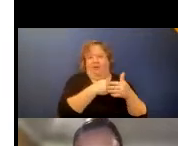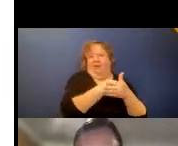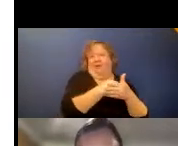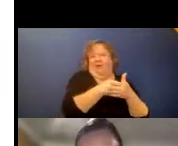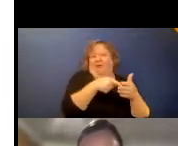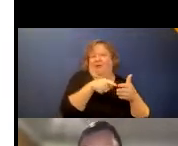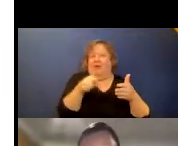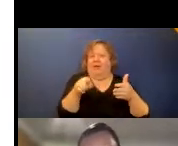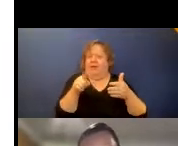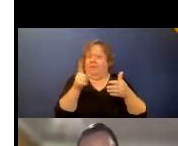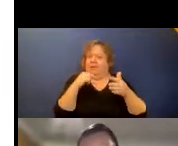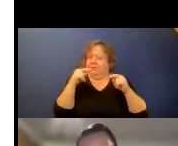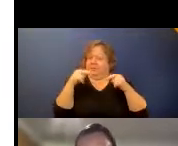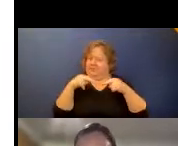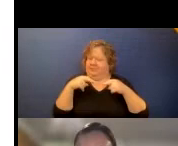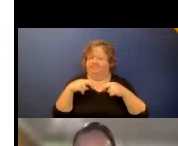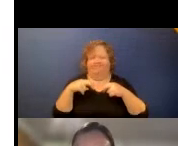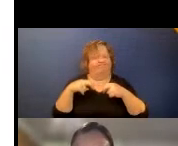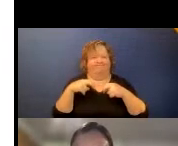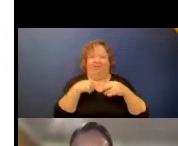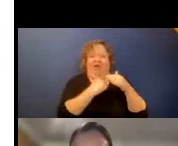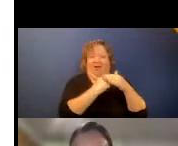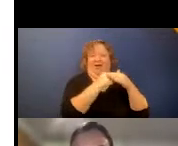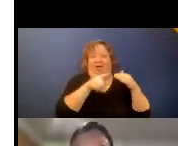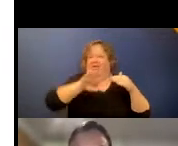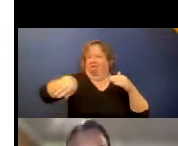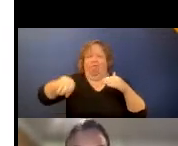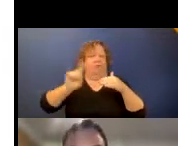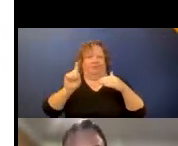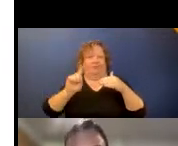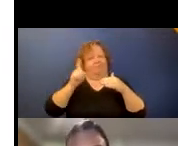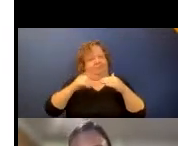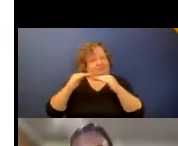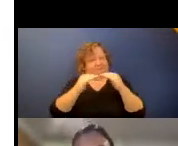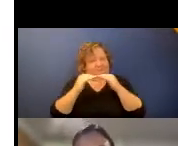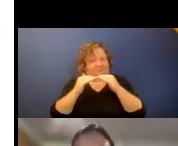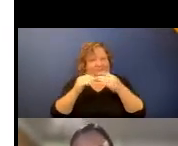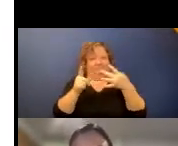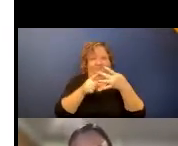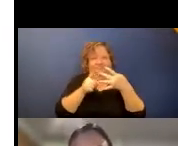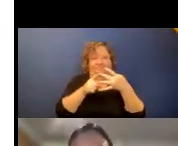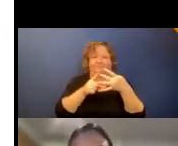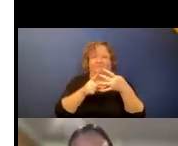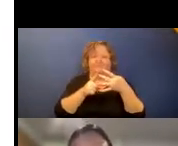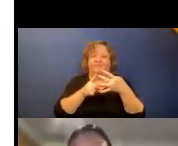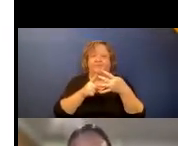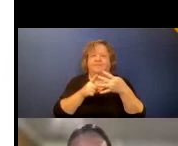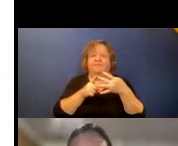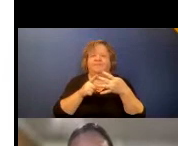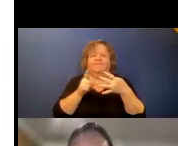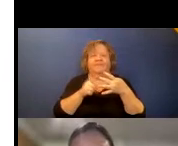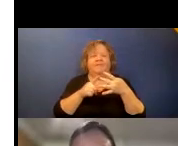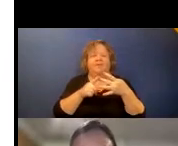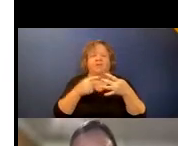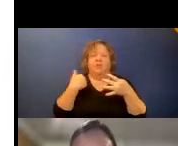designing programs. So in this portion, we try to go through the project cycle or the programming cycle a little bit. So planning and